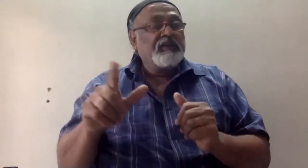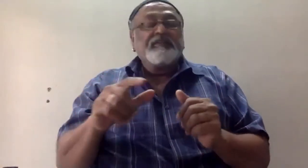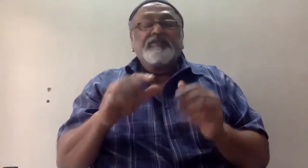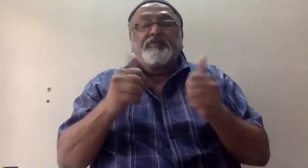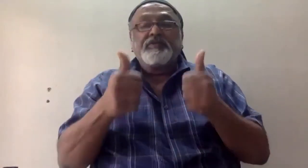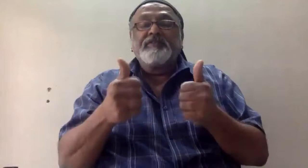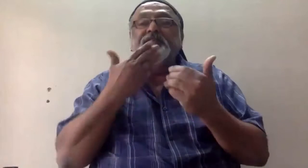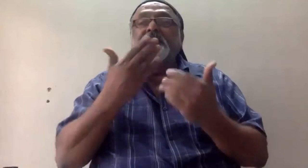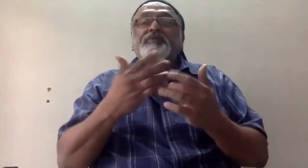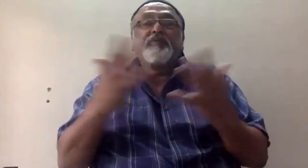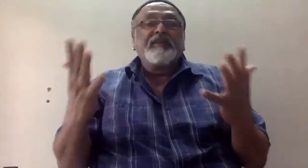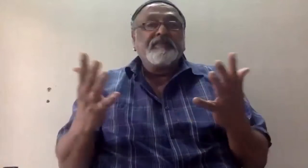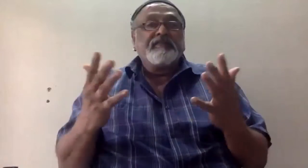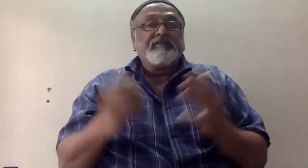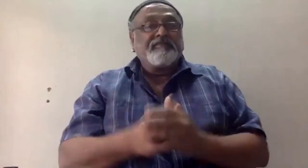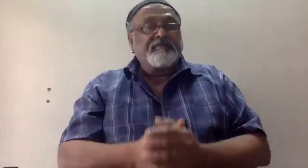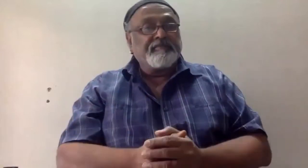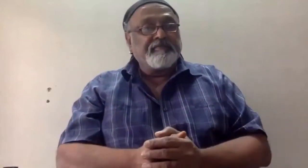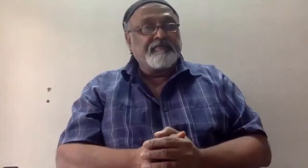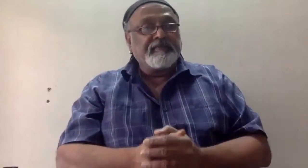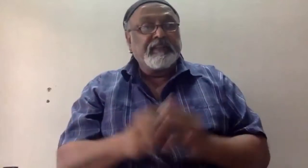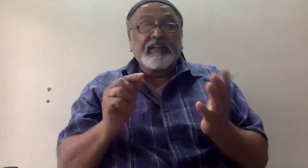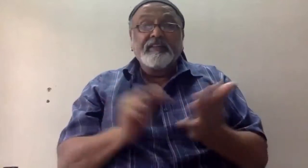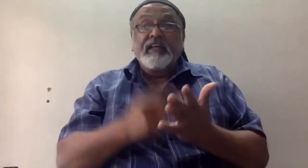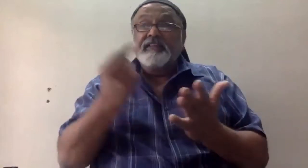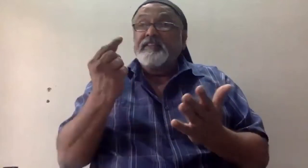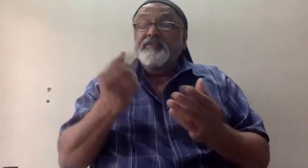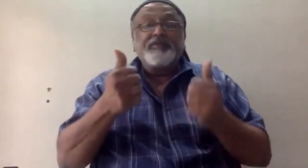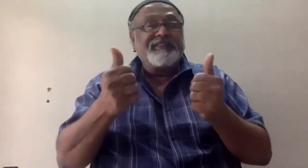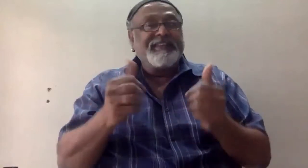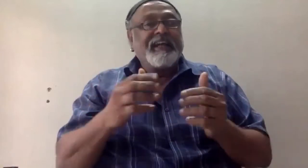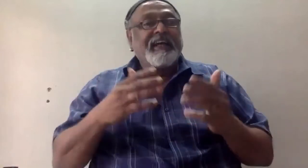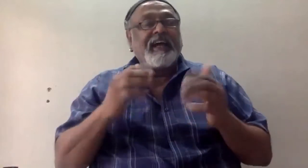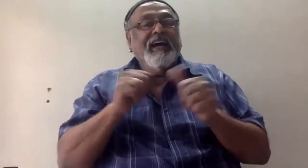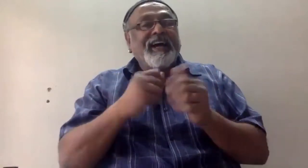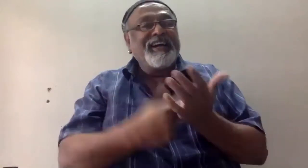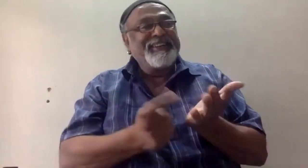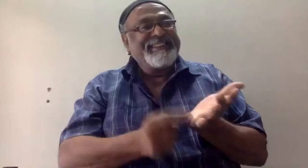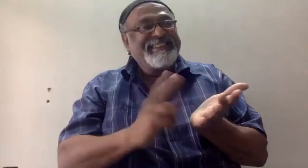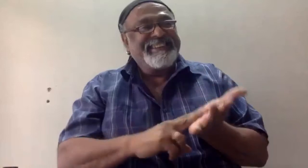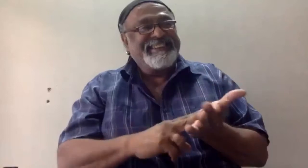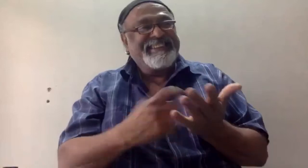me. Another opportunity. Thank you, Arun Rao, the wonderful interpreter.